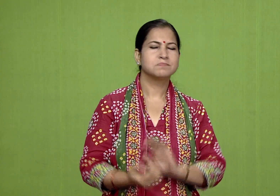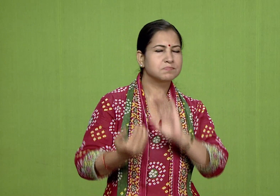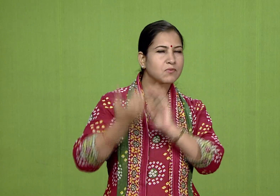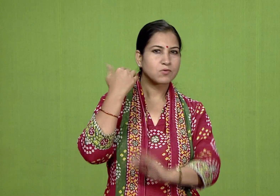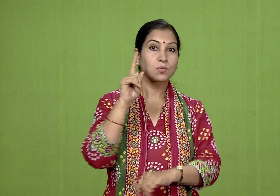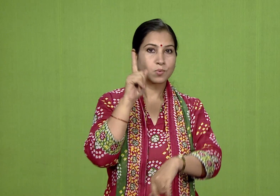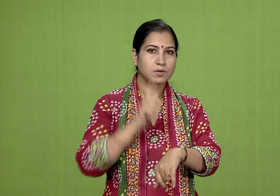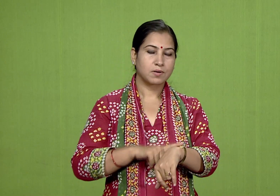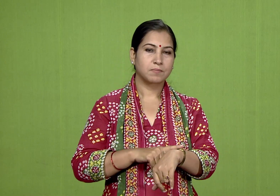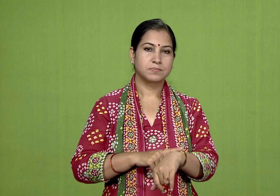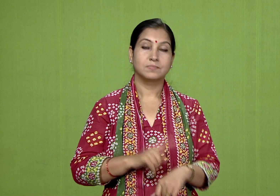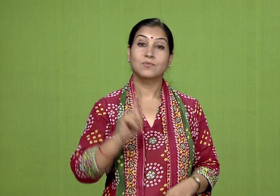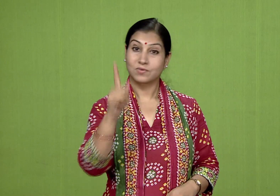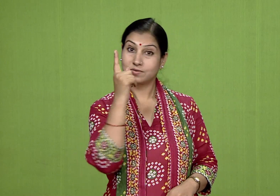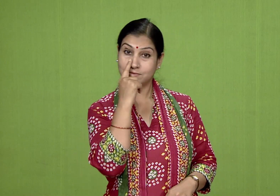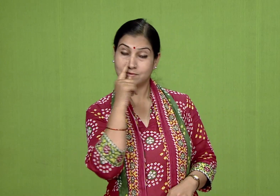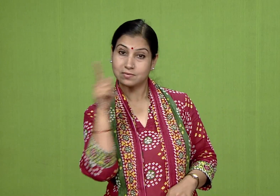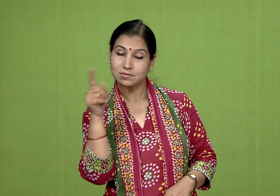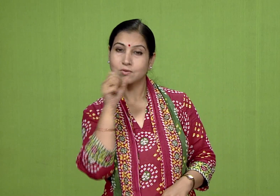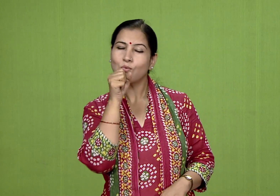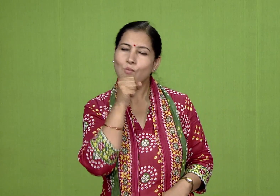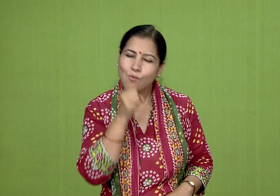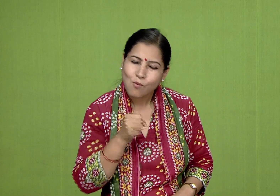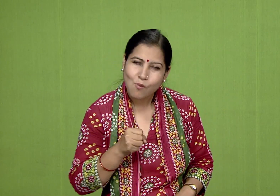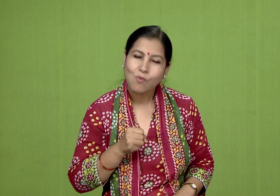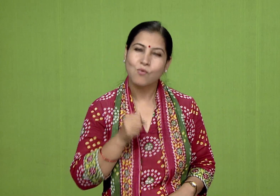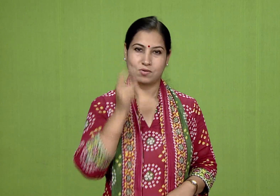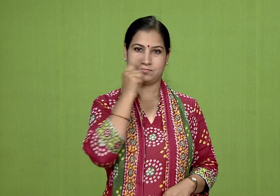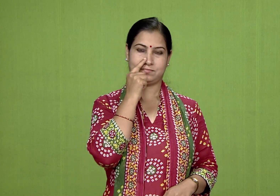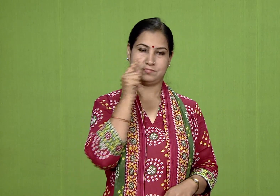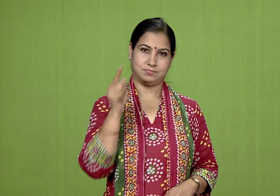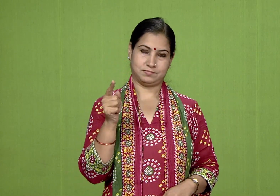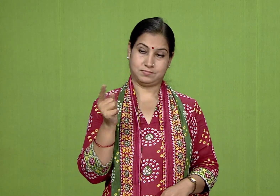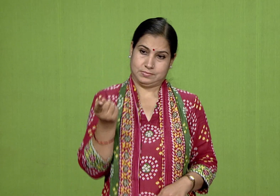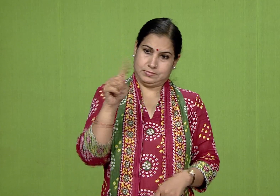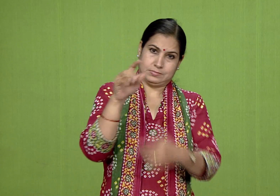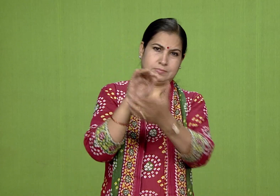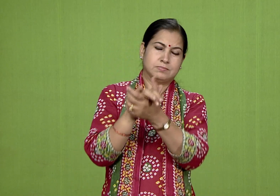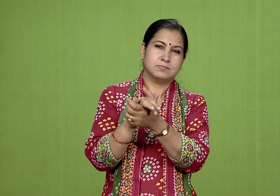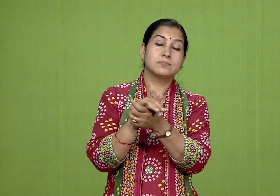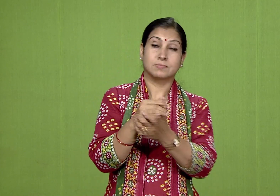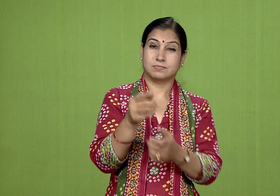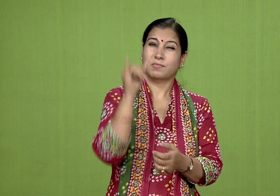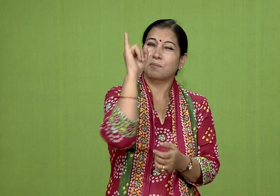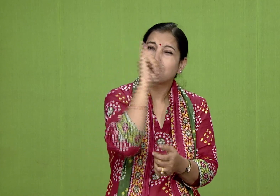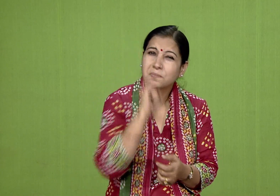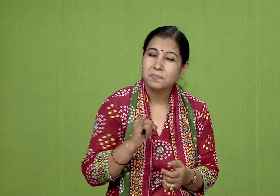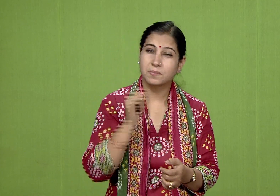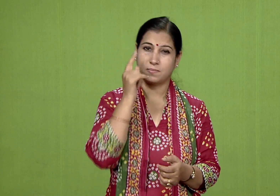Once, Mrs. Gill, an old lady and a frail lady, entered